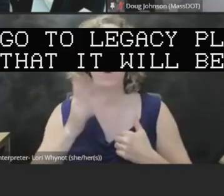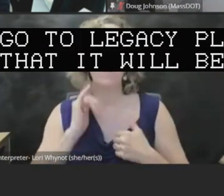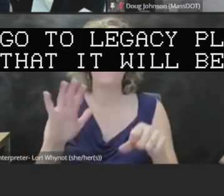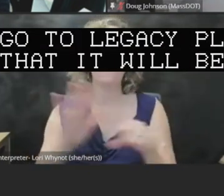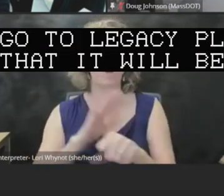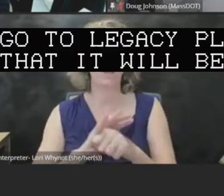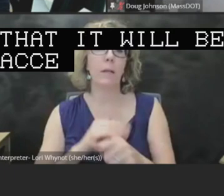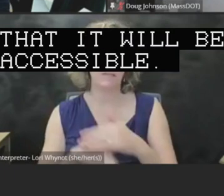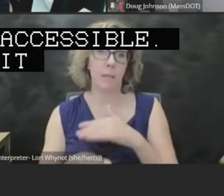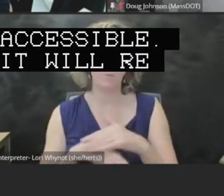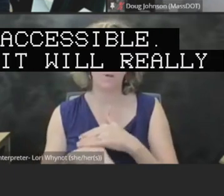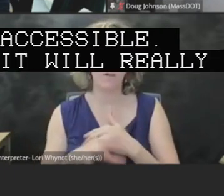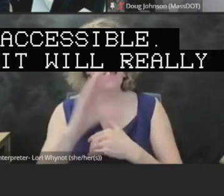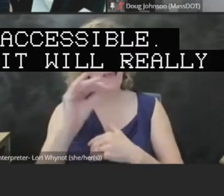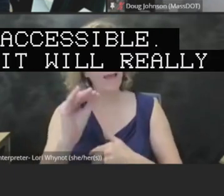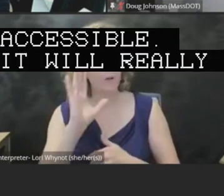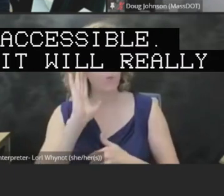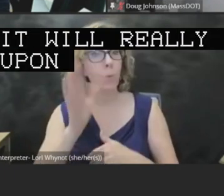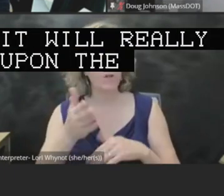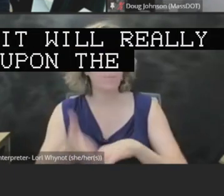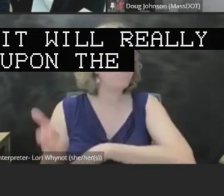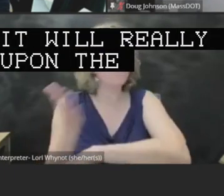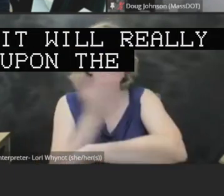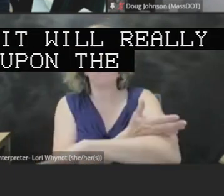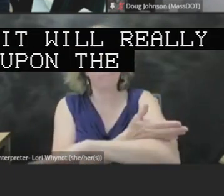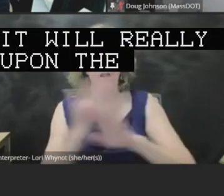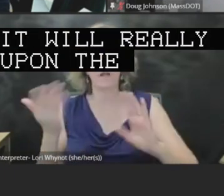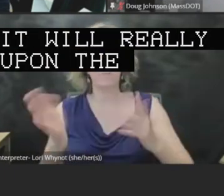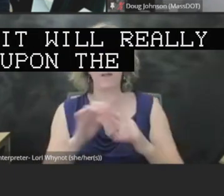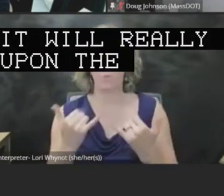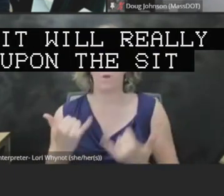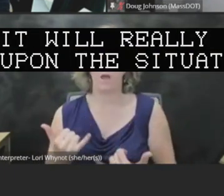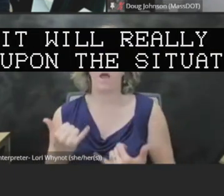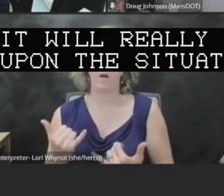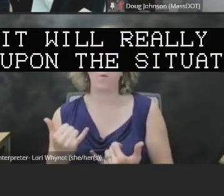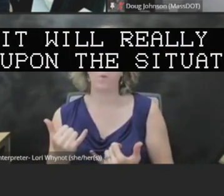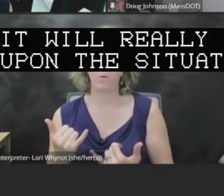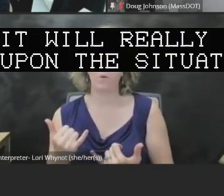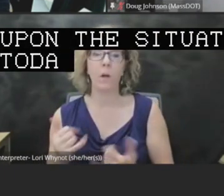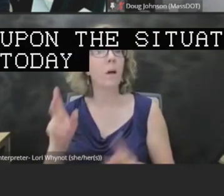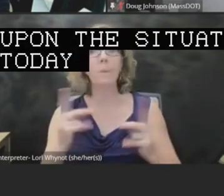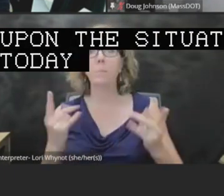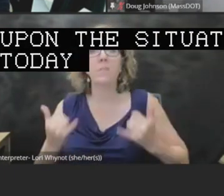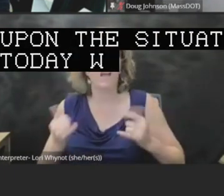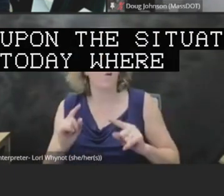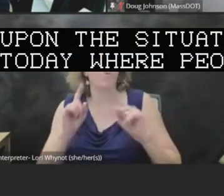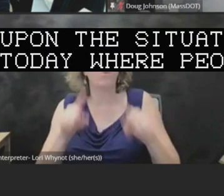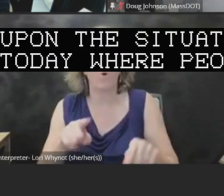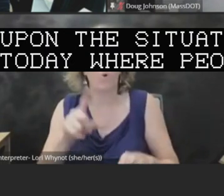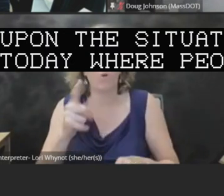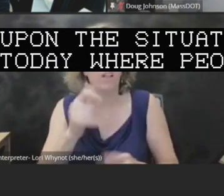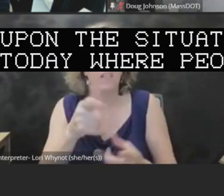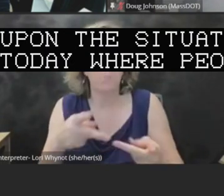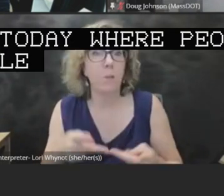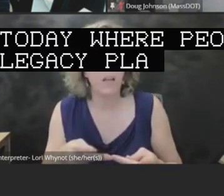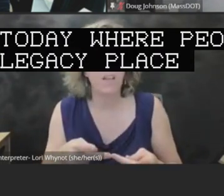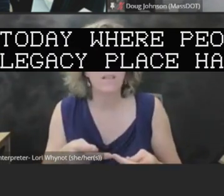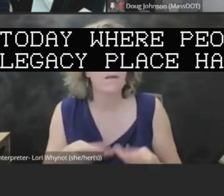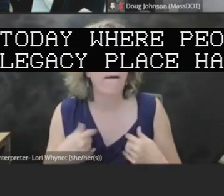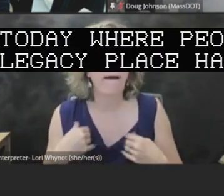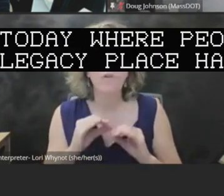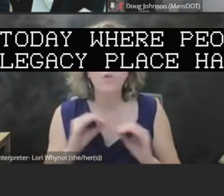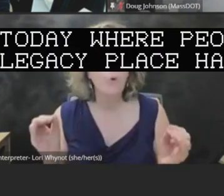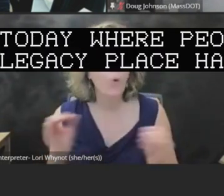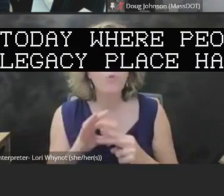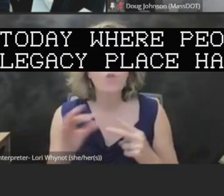the situation that exists today, where people going to legacy place have no choice but to use the